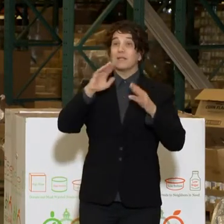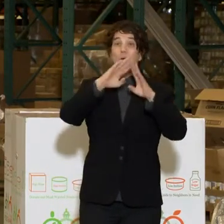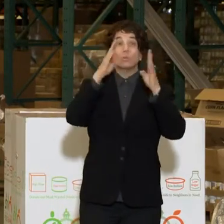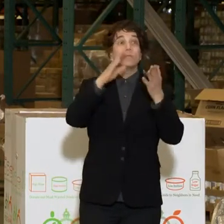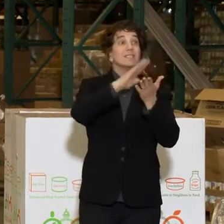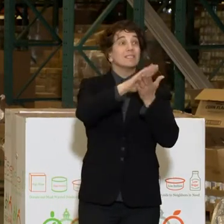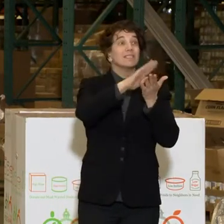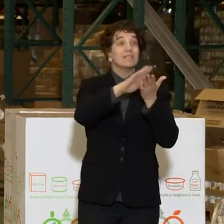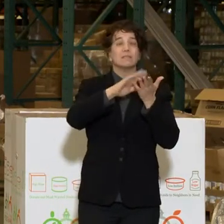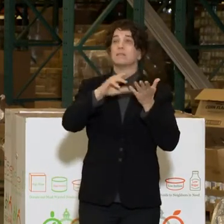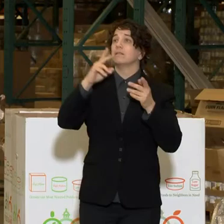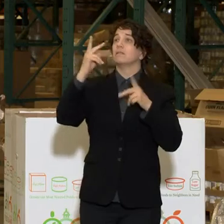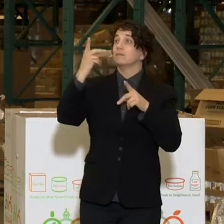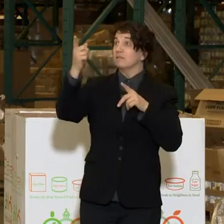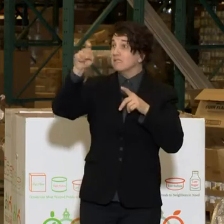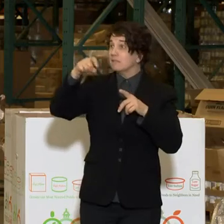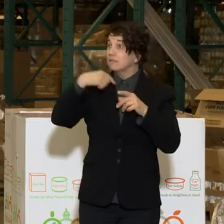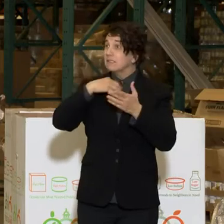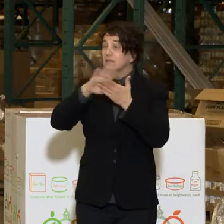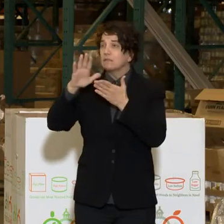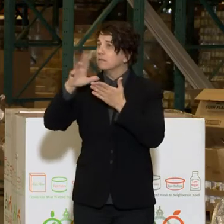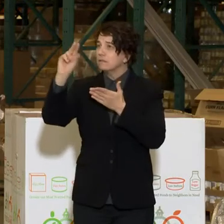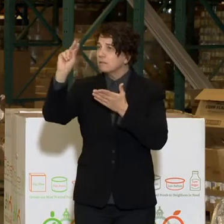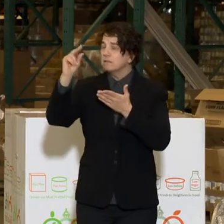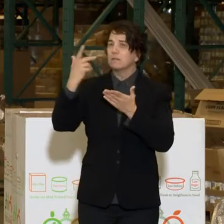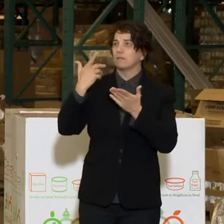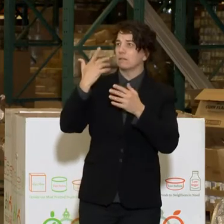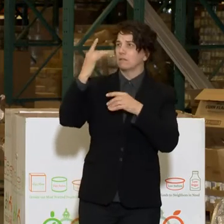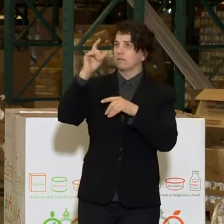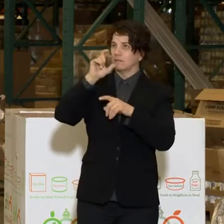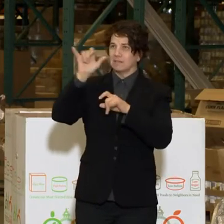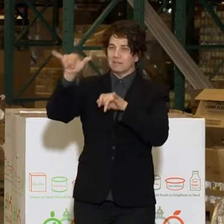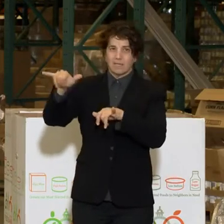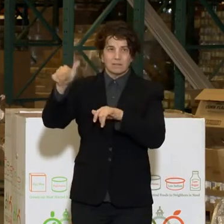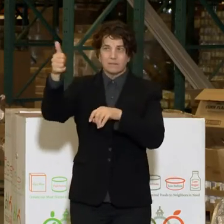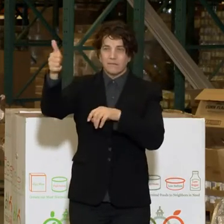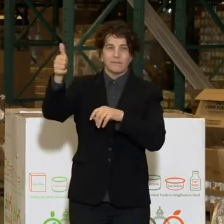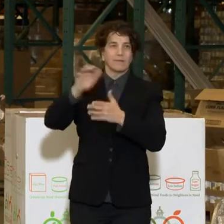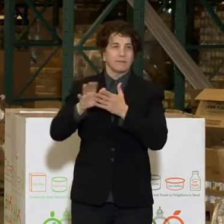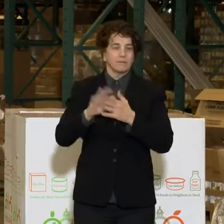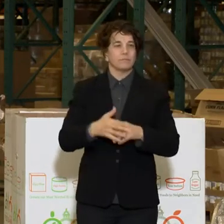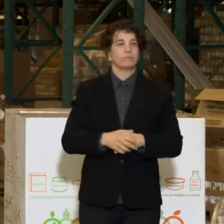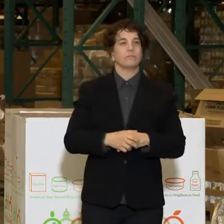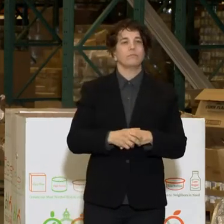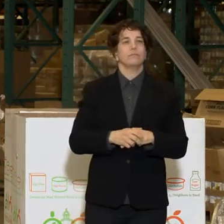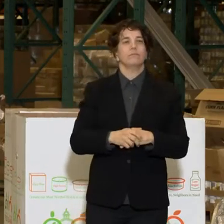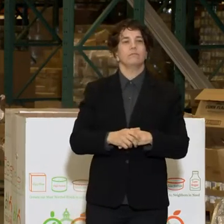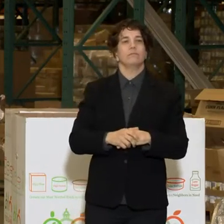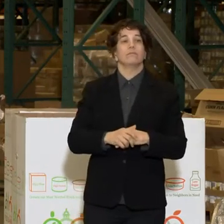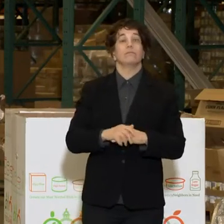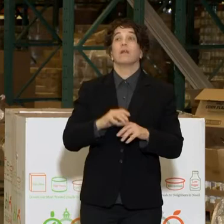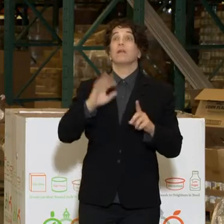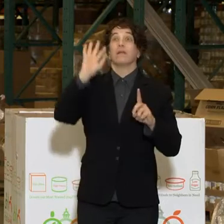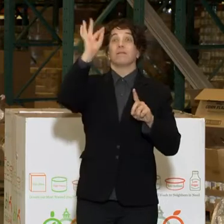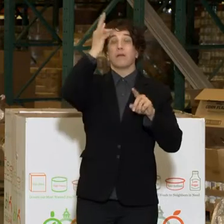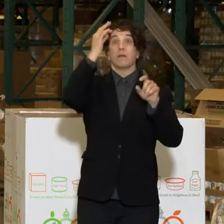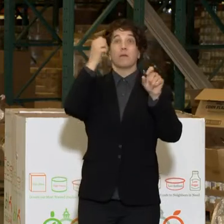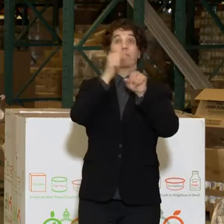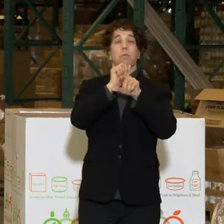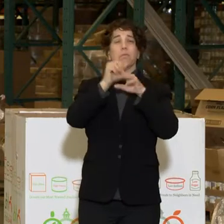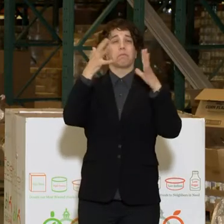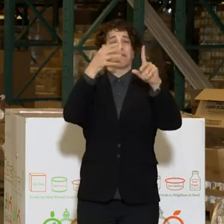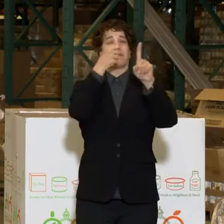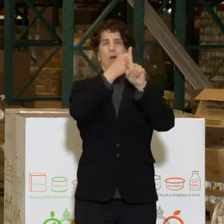pay. These are all people who are not directly employed by the federal government but affected by this shutdown.